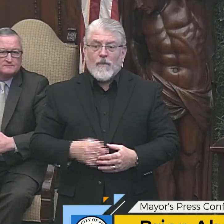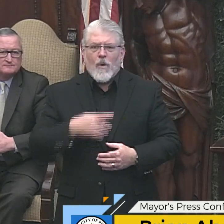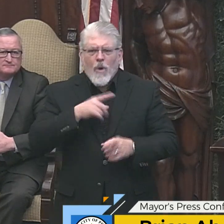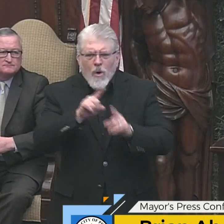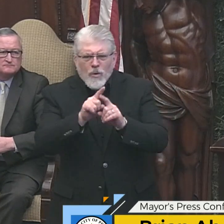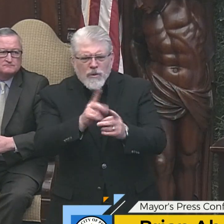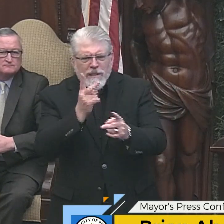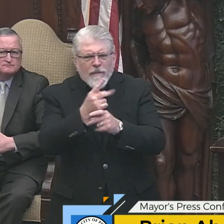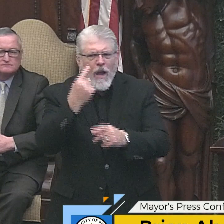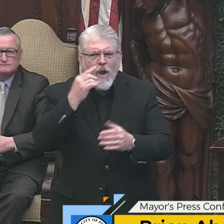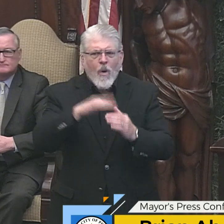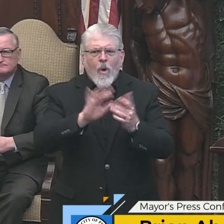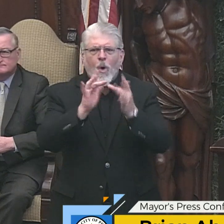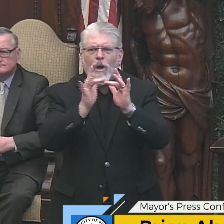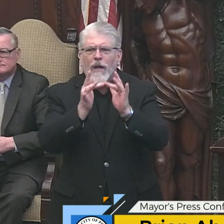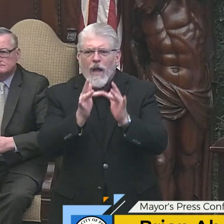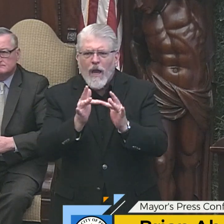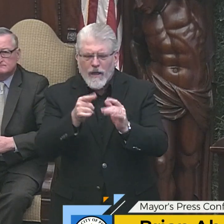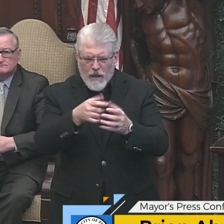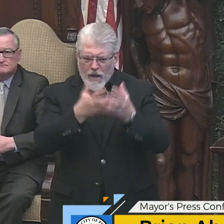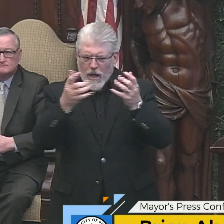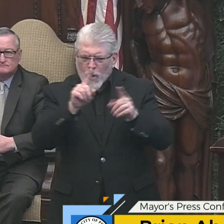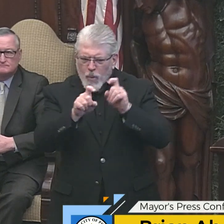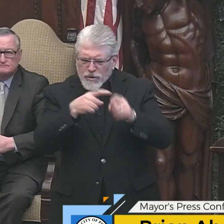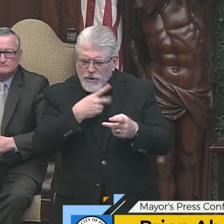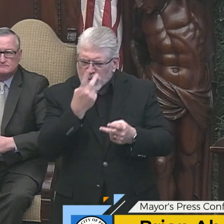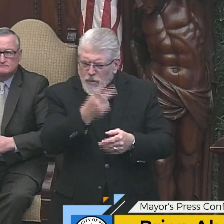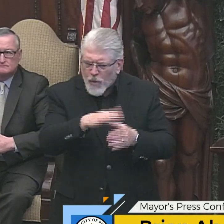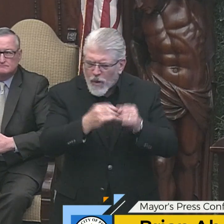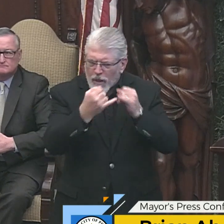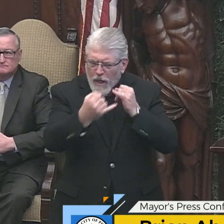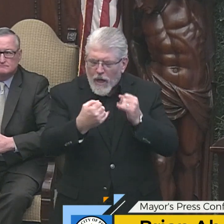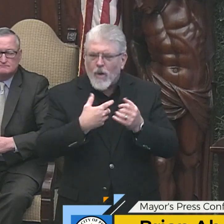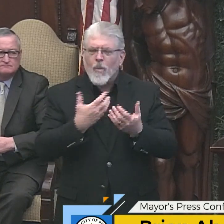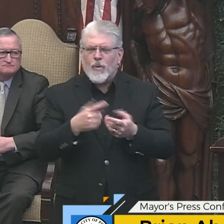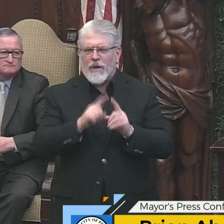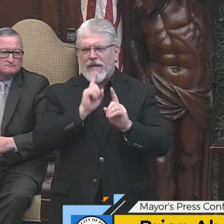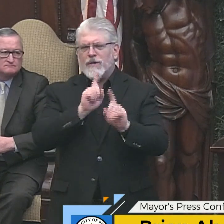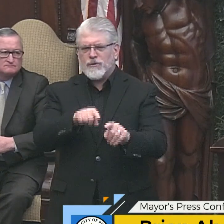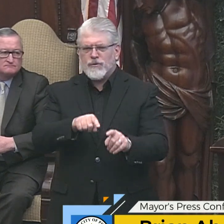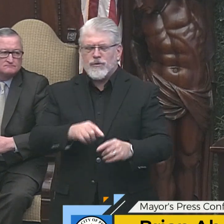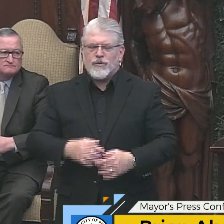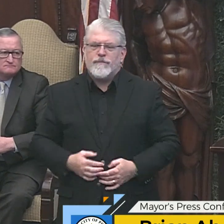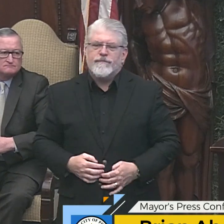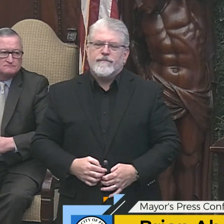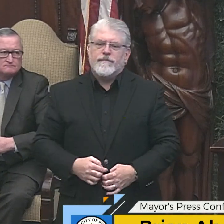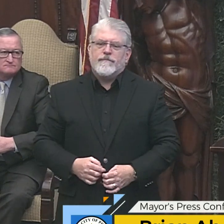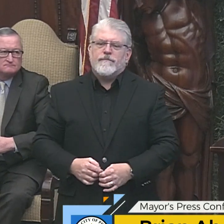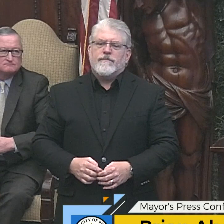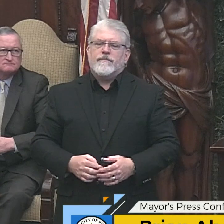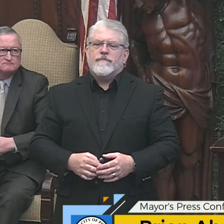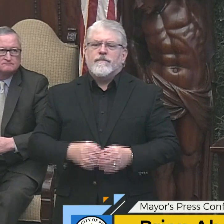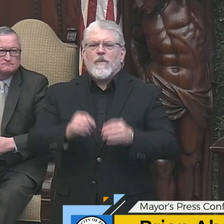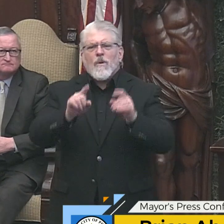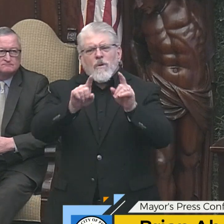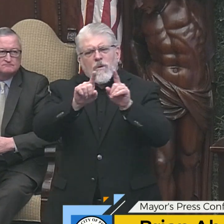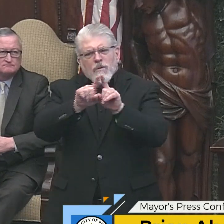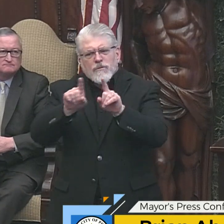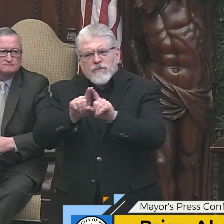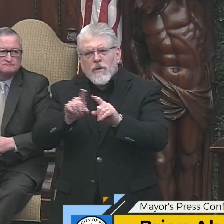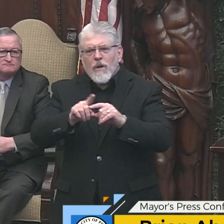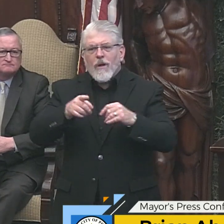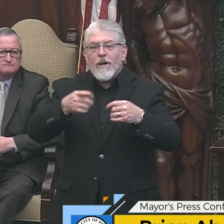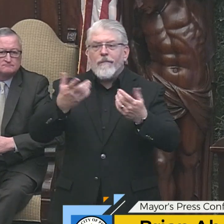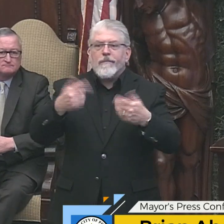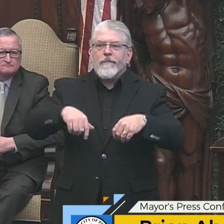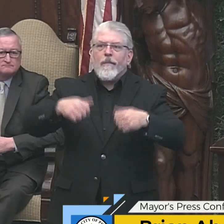the majority of questions that we've received. We've also will be posting blogs and an FAQ on the phila.gov